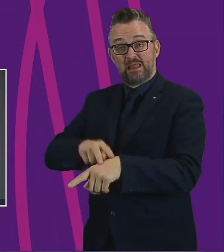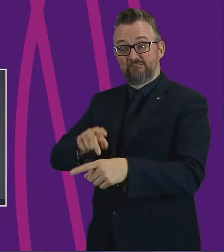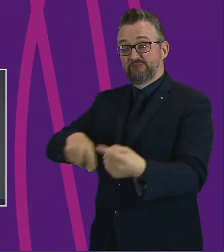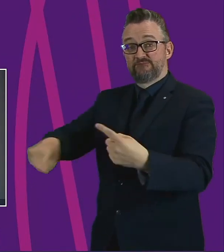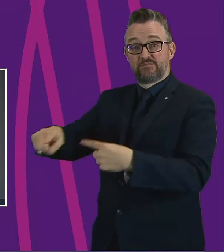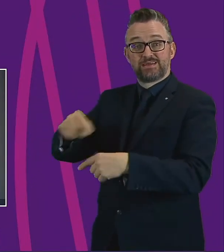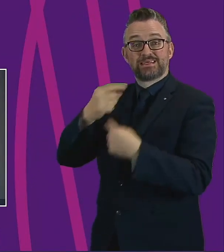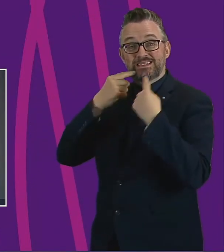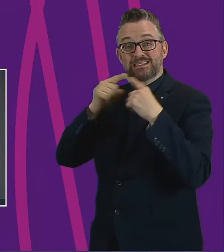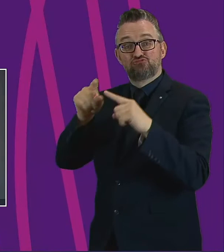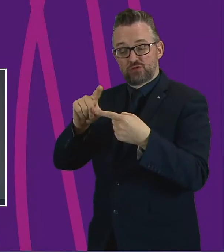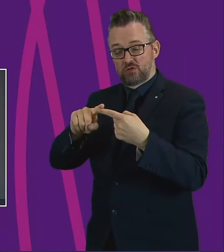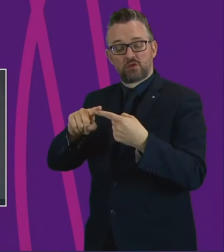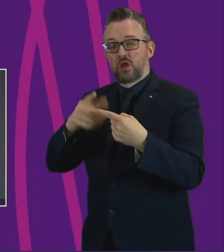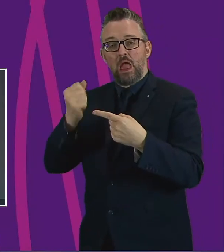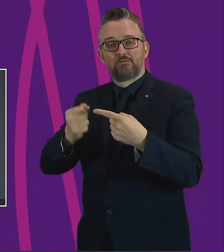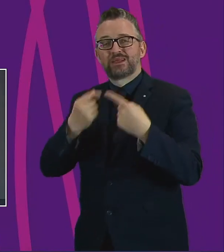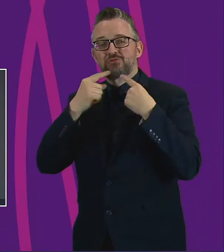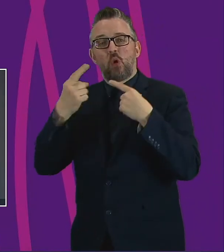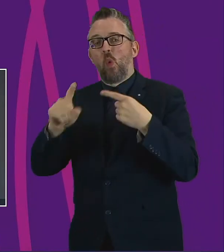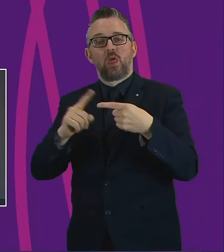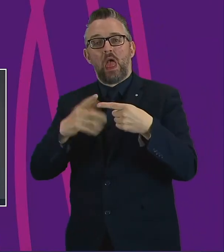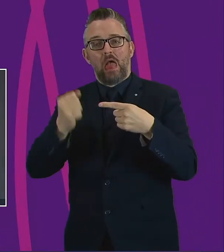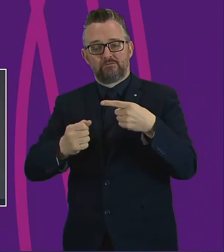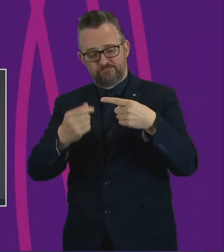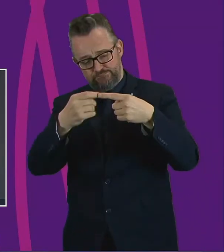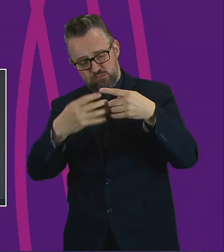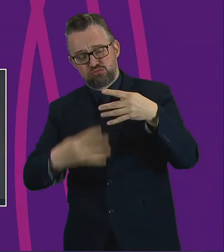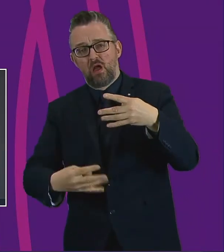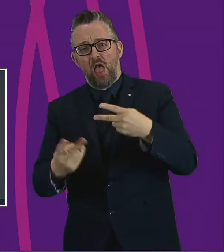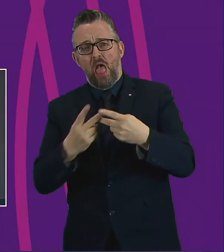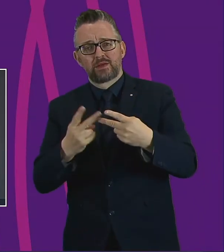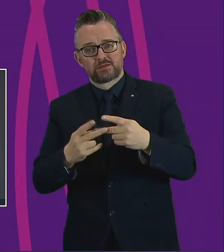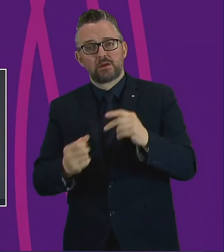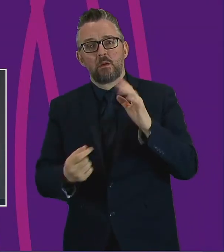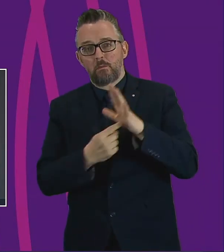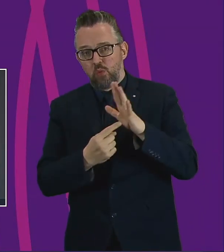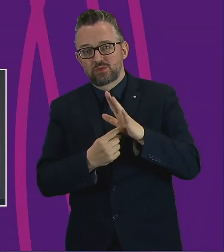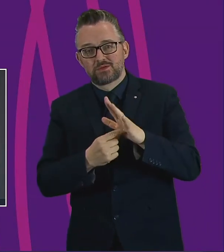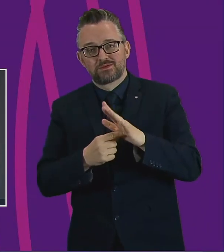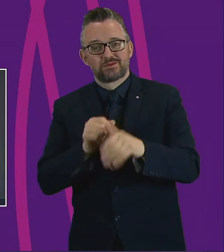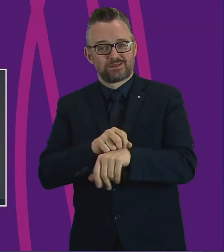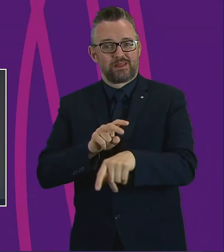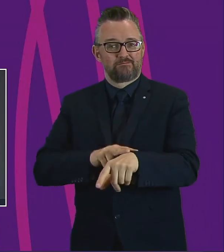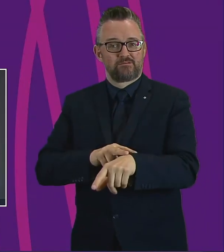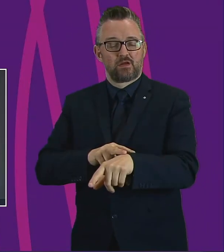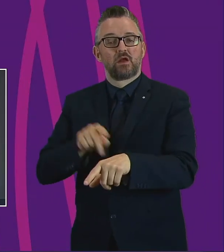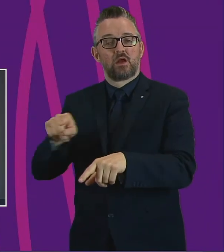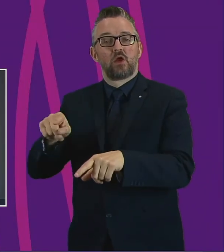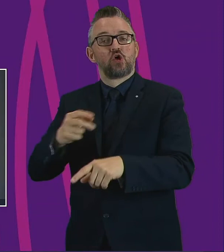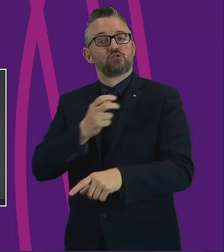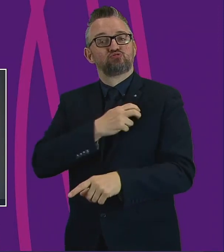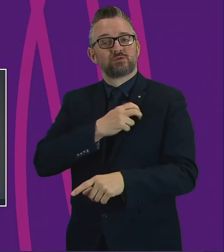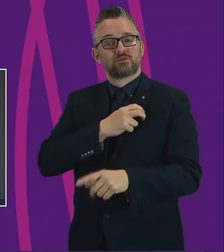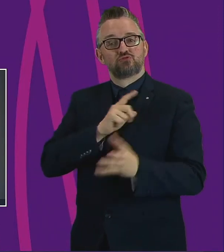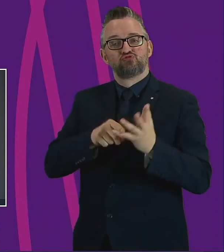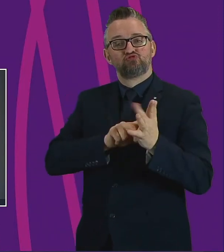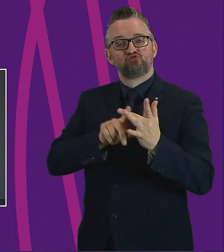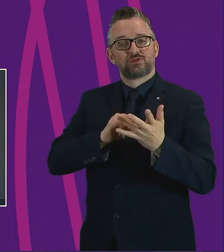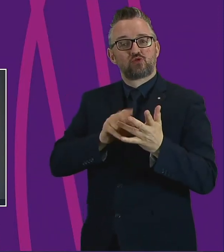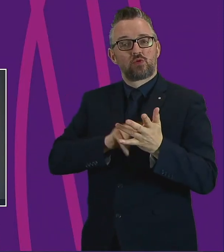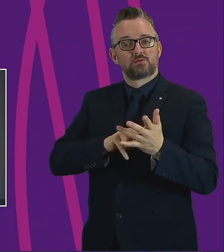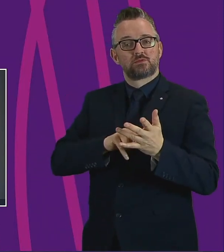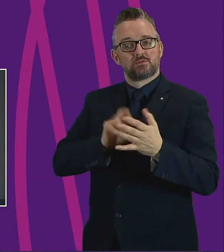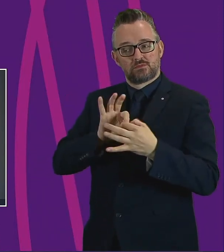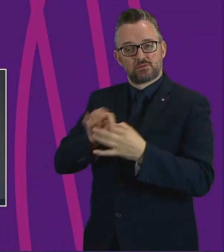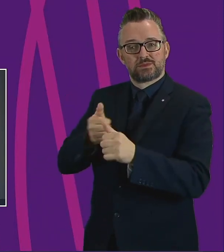only teachers, but there are many other critical staff whose interests are represented by the union Unison.